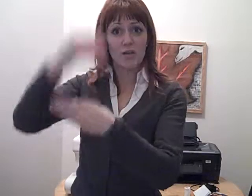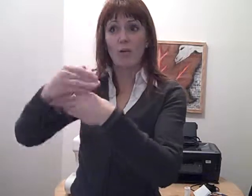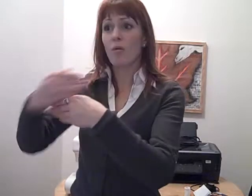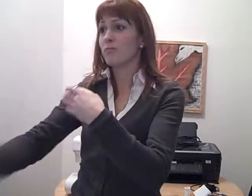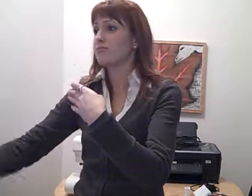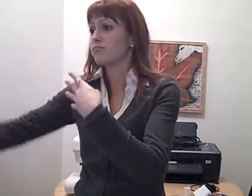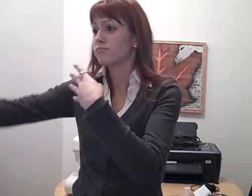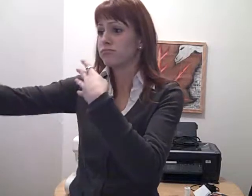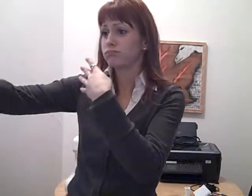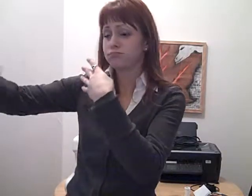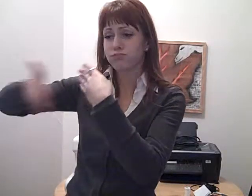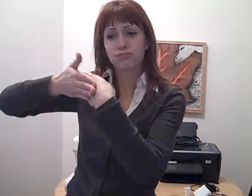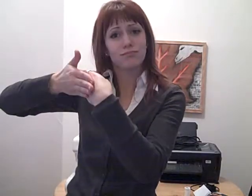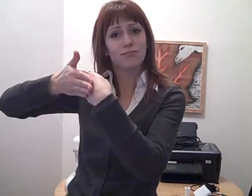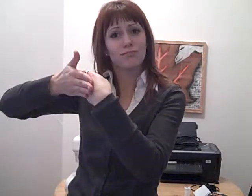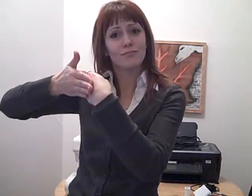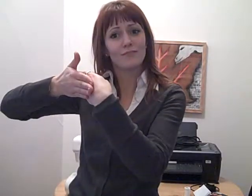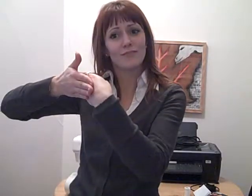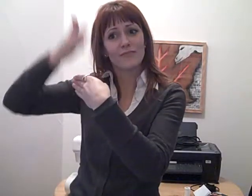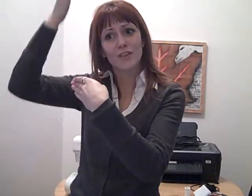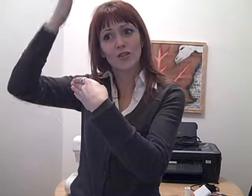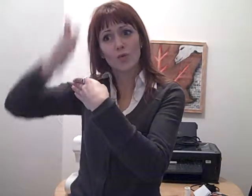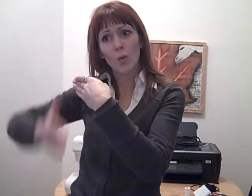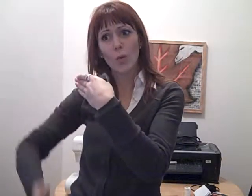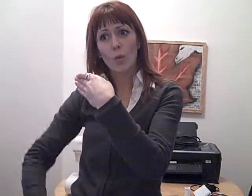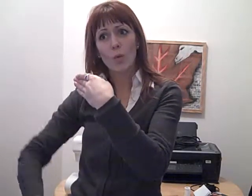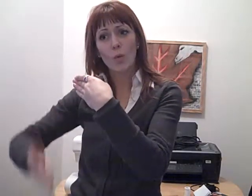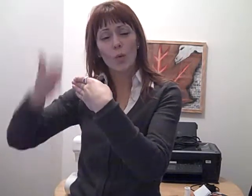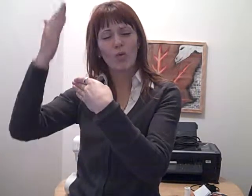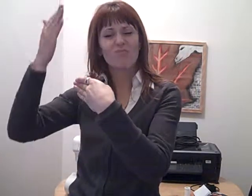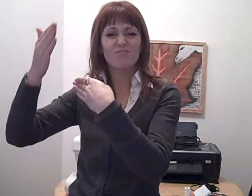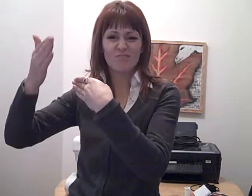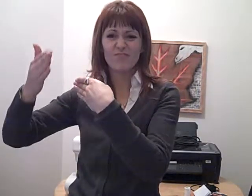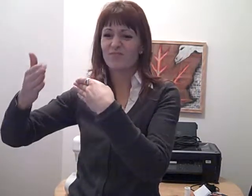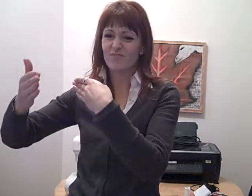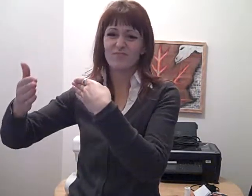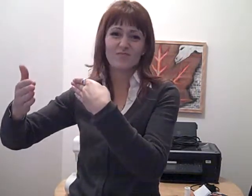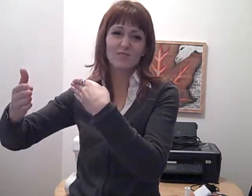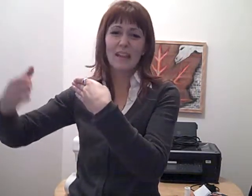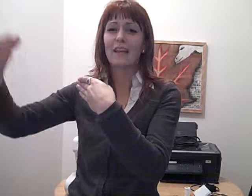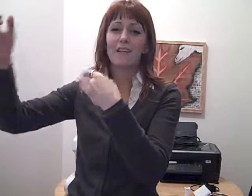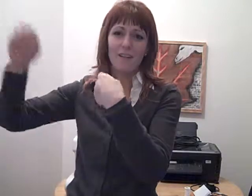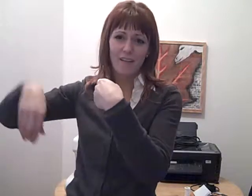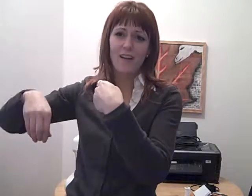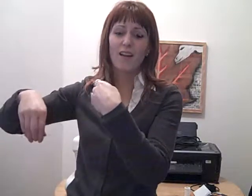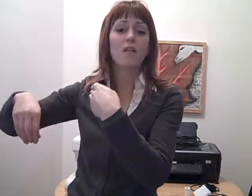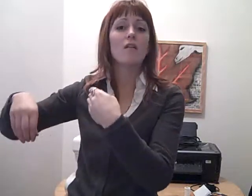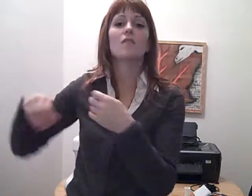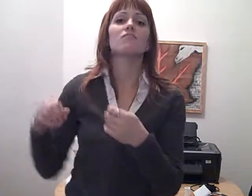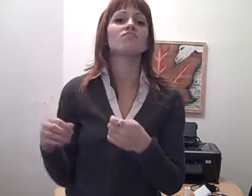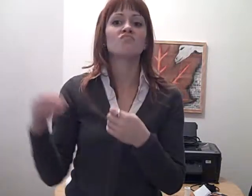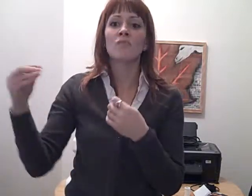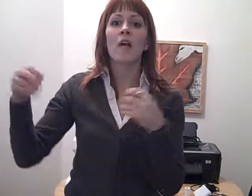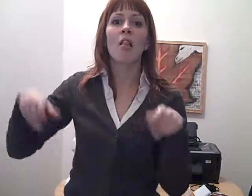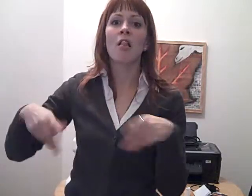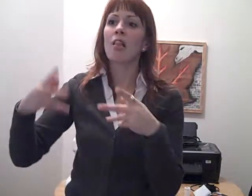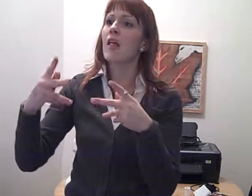when it's in its bleached state, it will let all the light and heat through, and any combination in between.